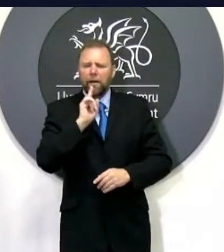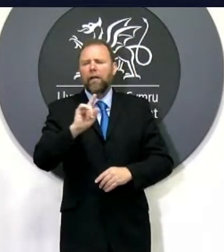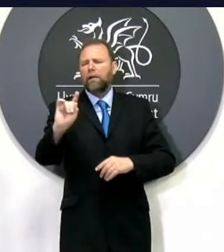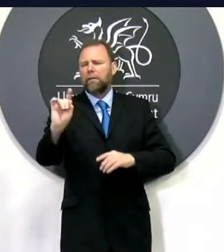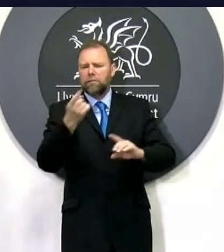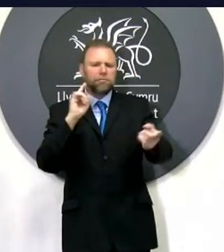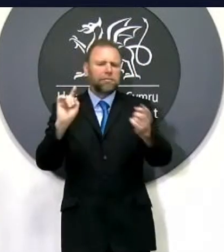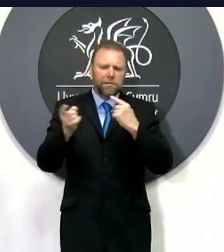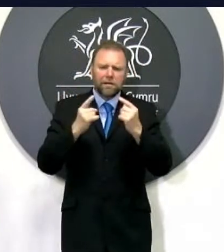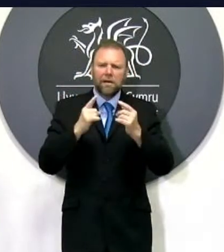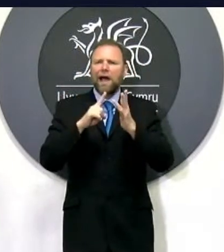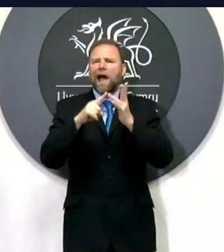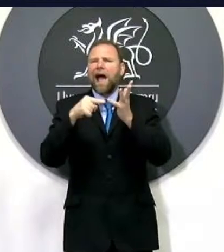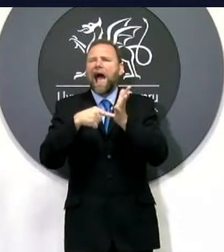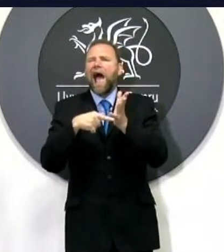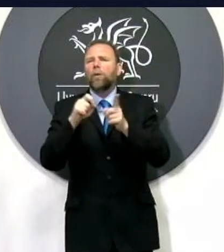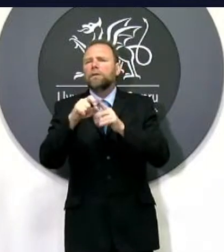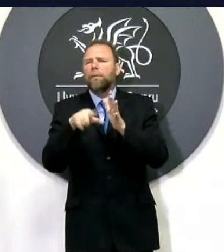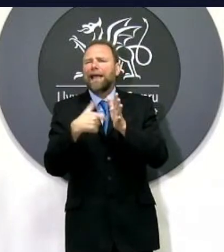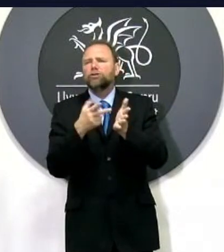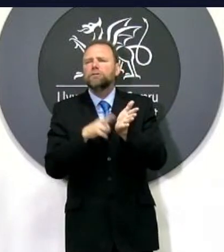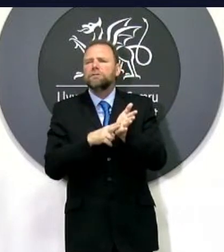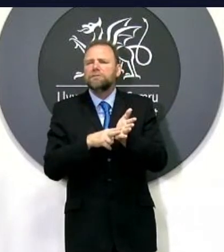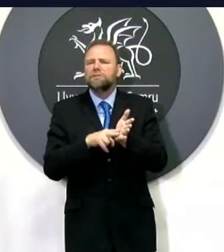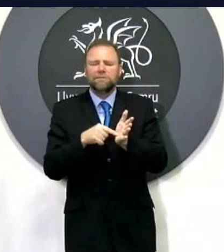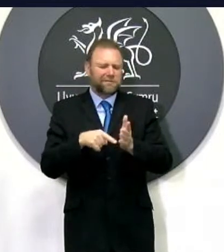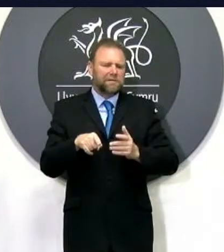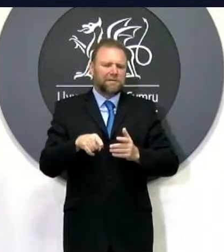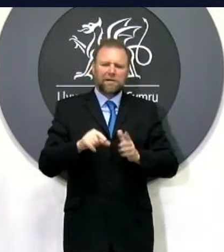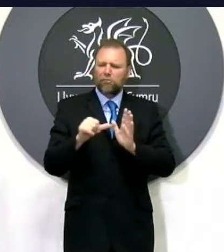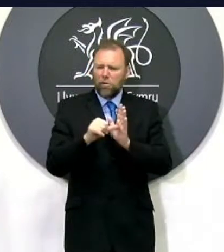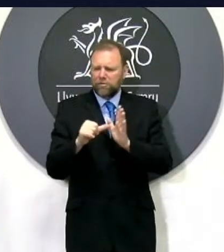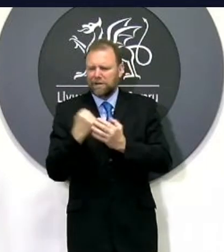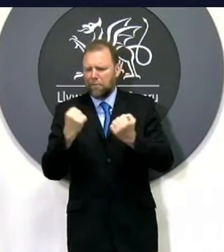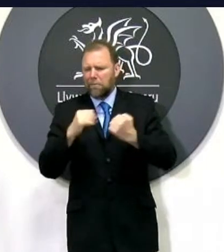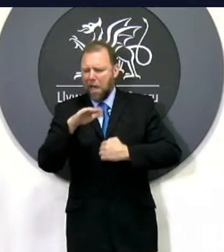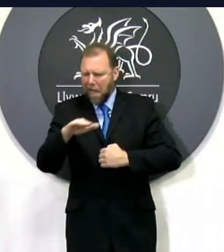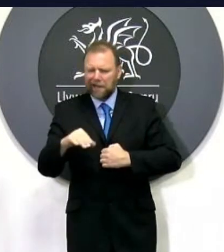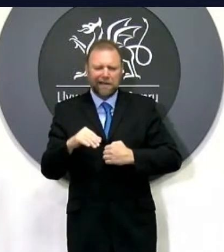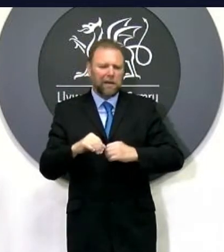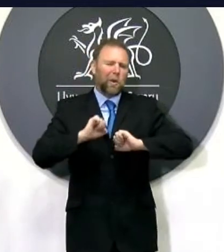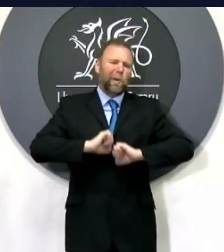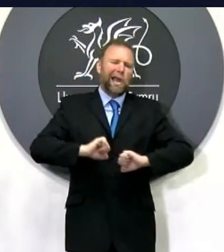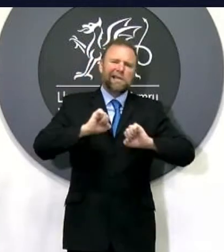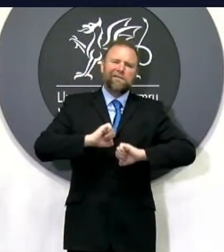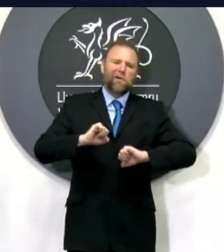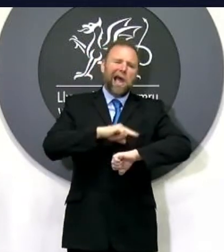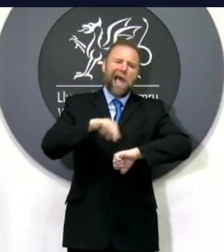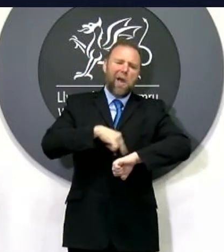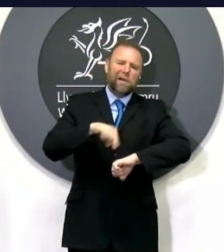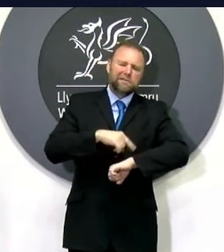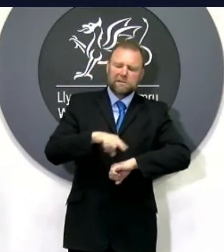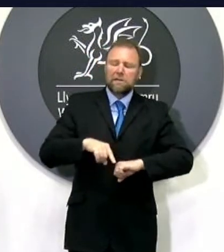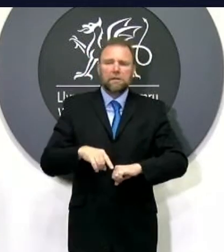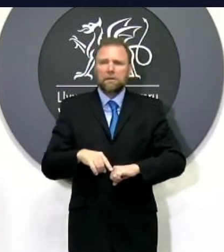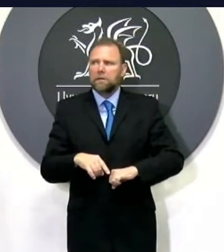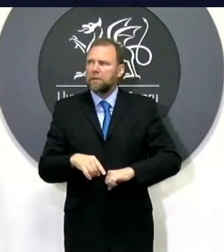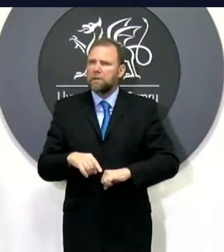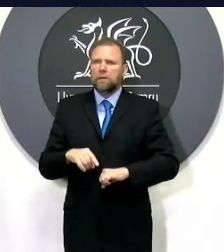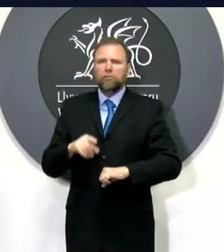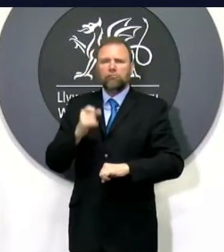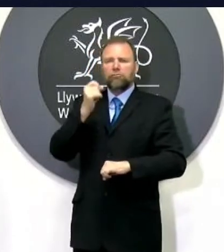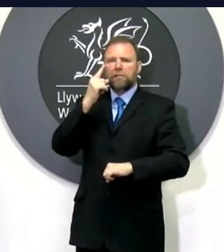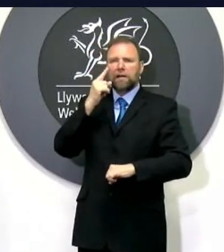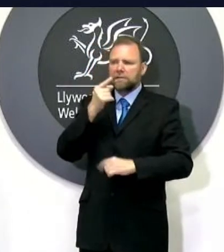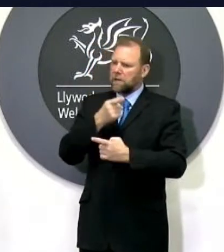outpatient appointments, waiting for an appointment, having all the problems around parking. What we've learned is that many people actually really enjoy and prefer